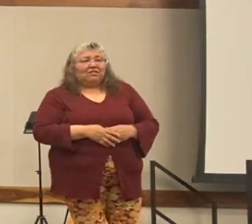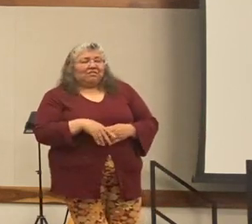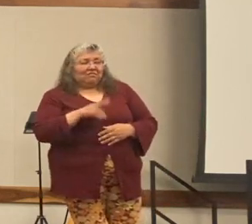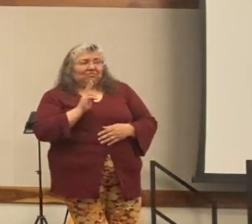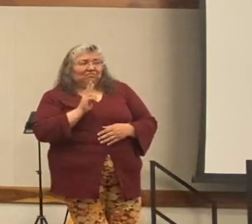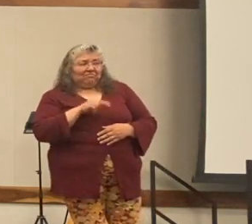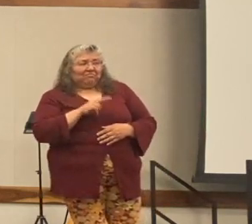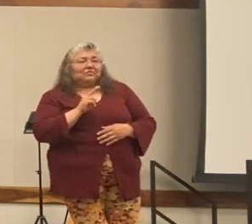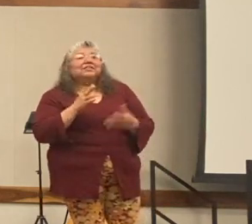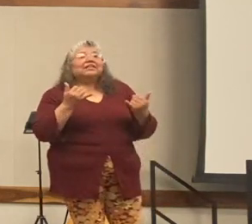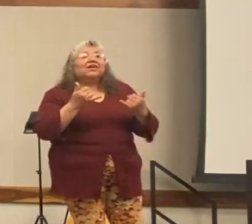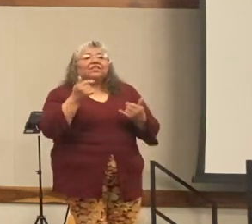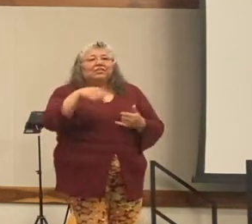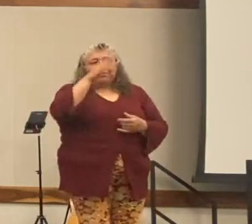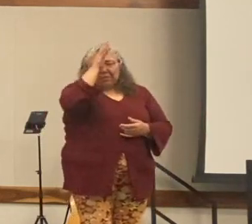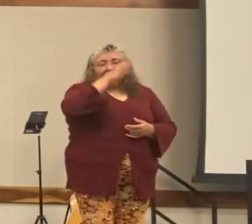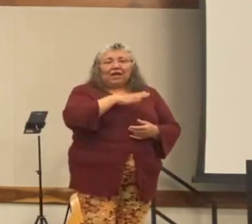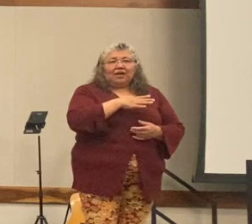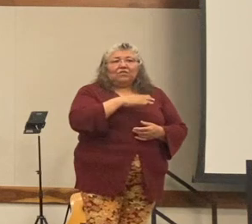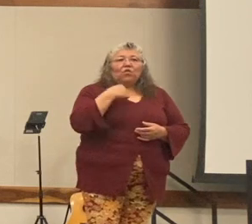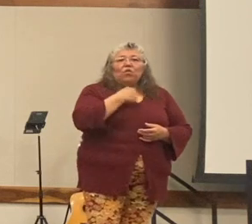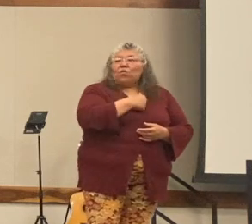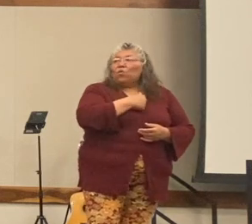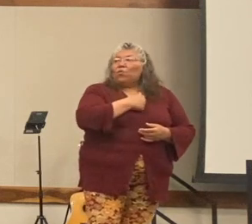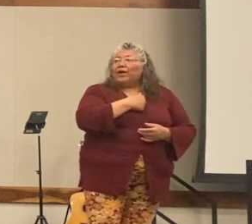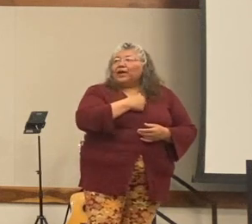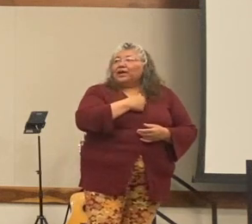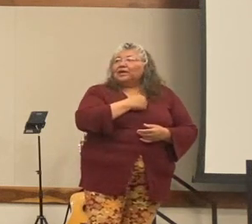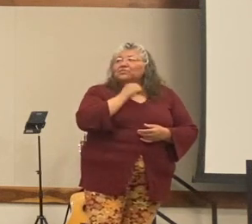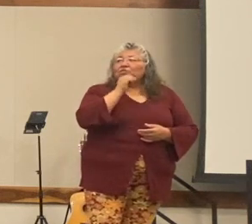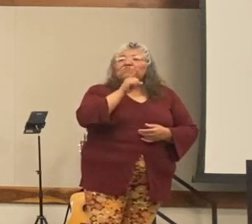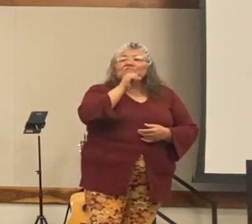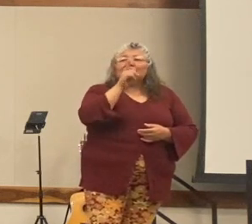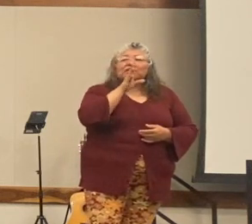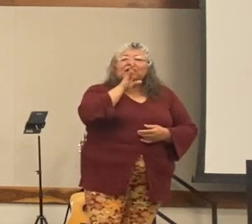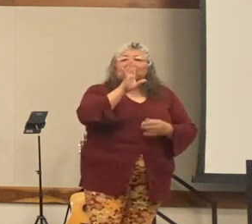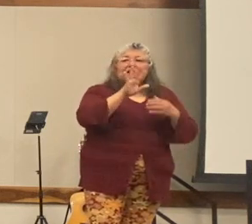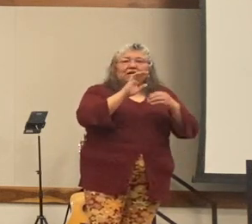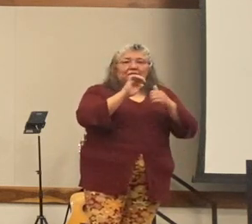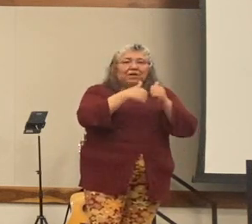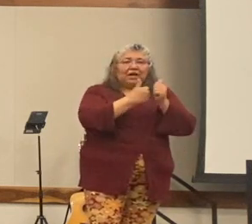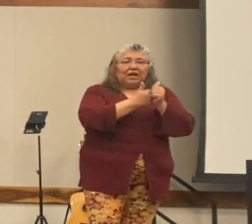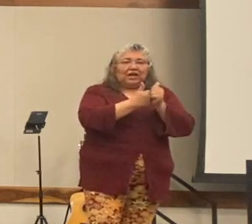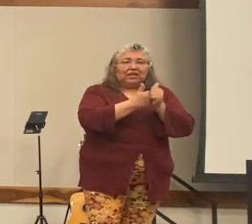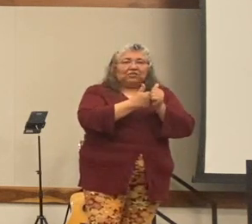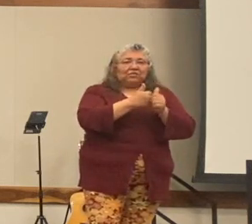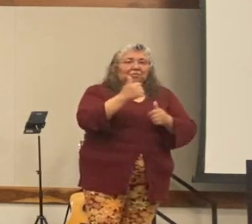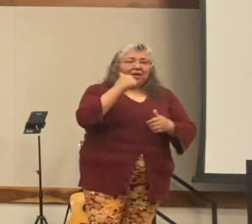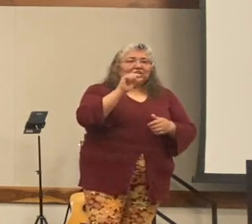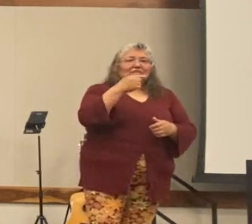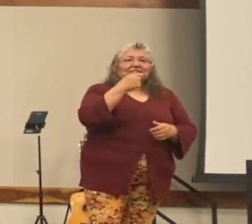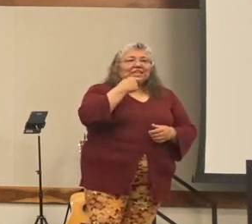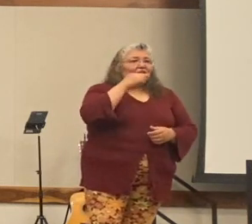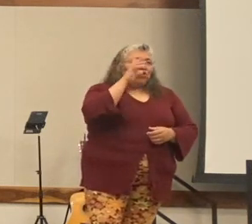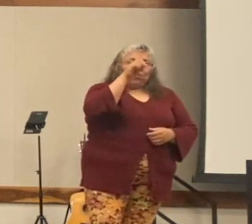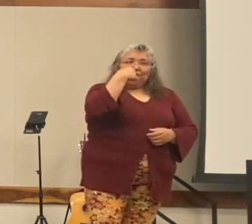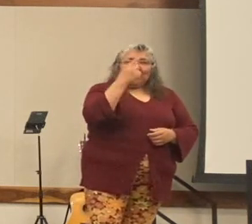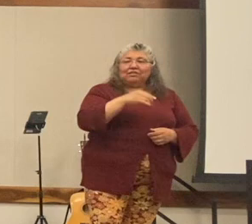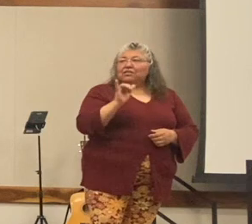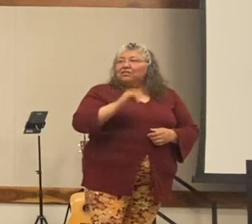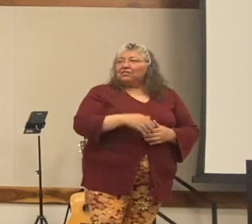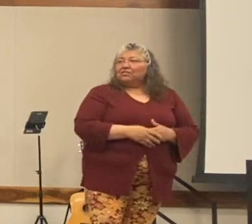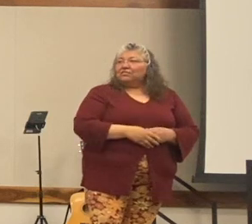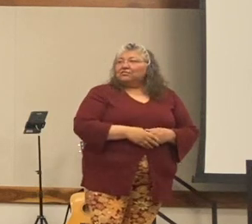thing about being guys, because we don't really talk behind your back. We just say it to your face. We're just